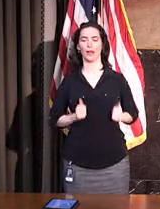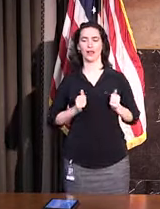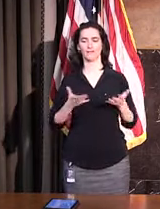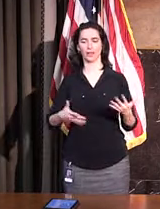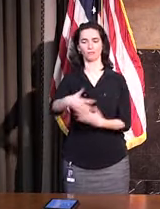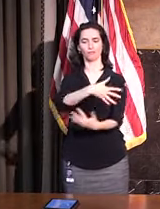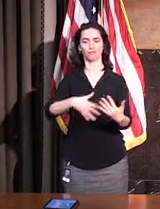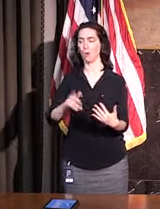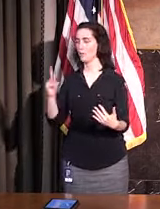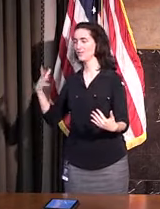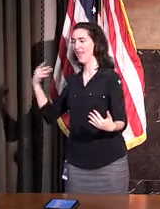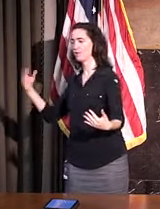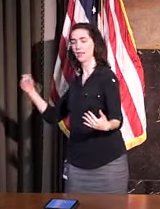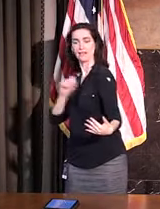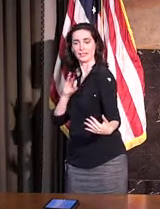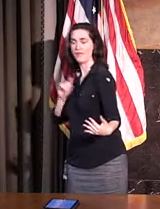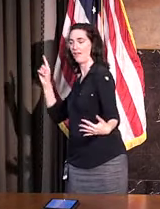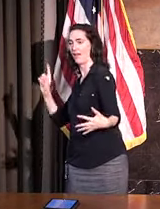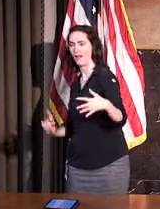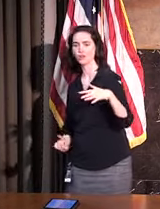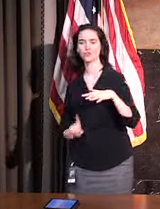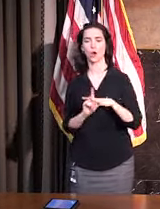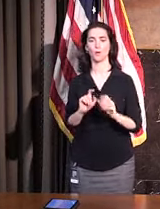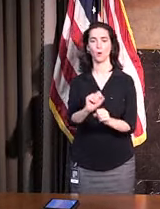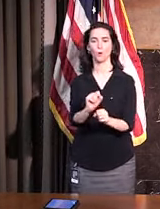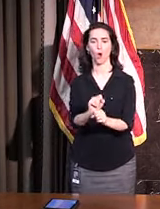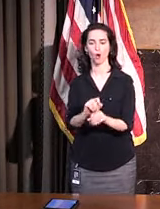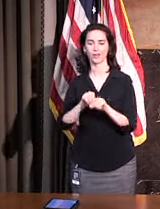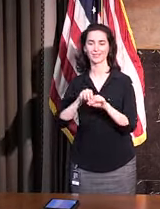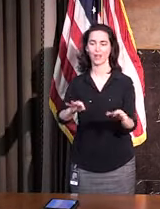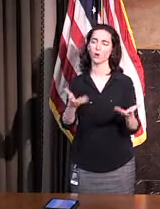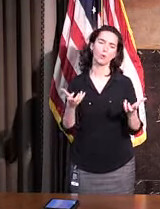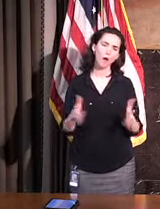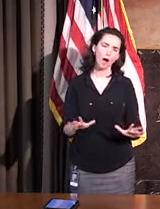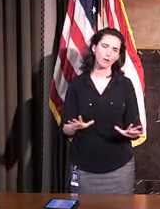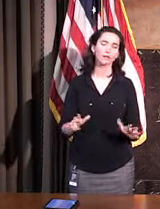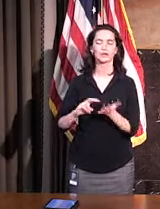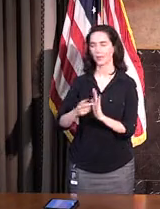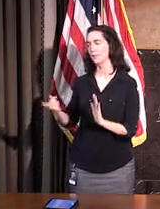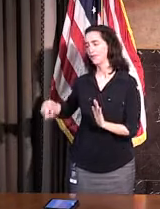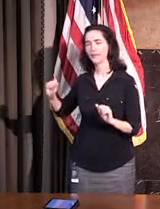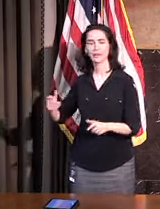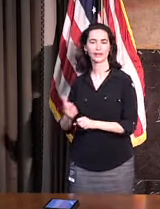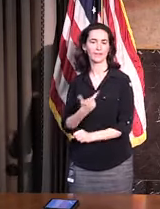if you can do anything to prevent that from happening.